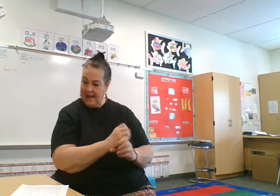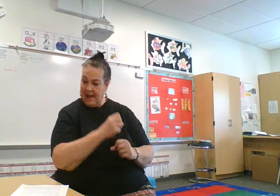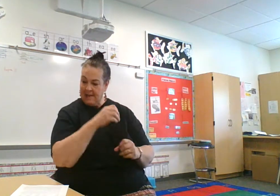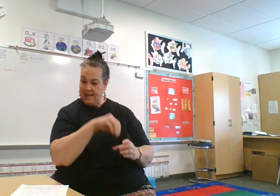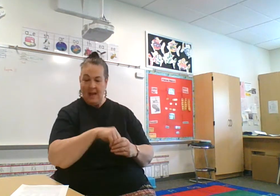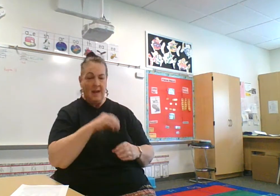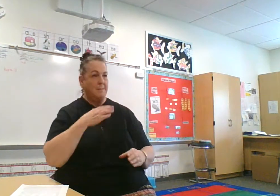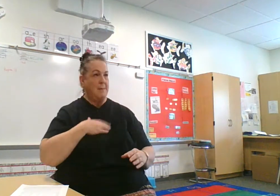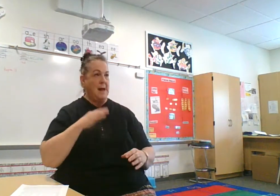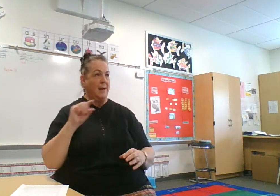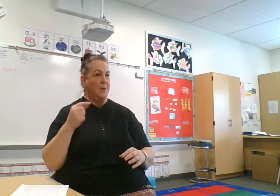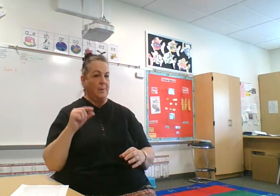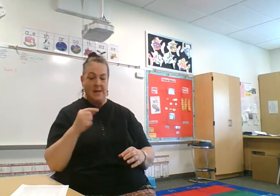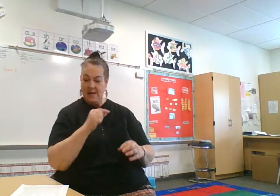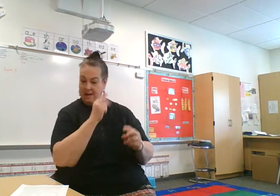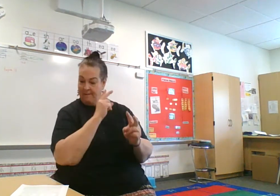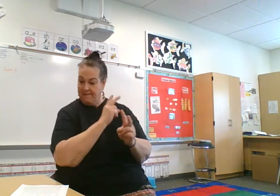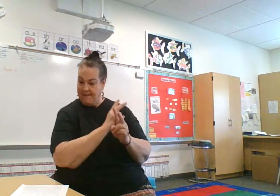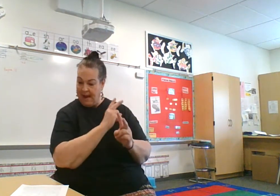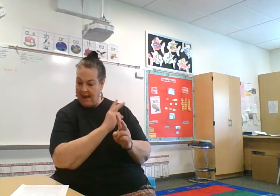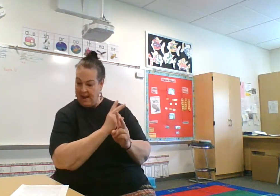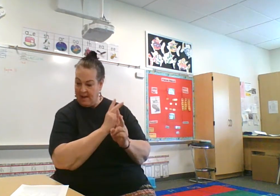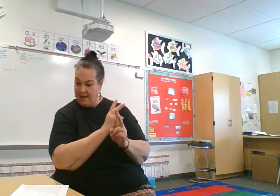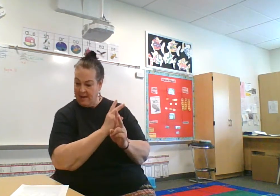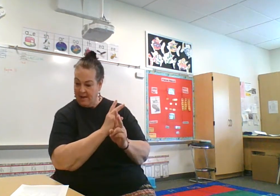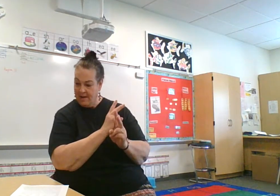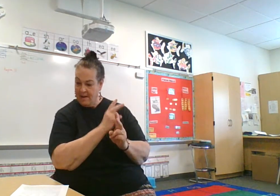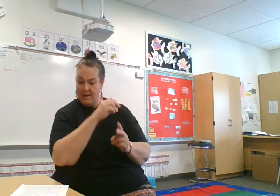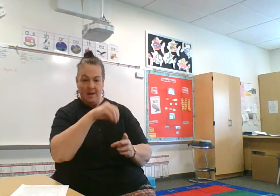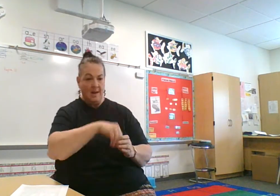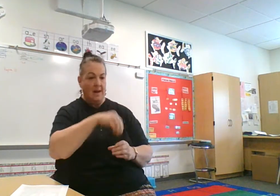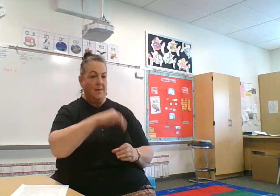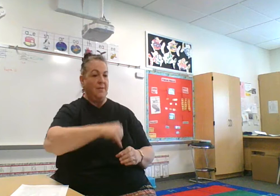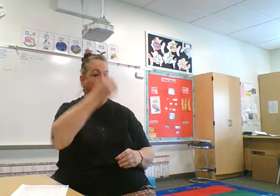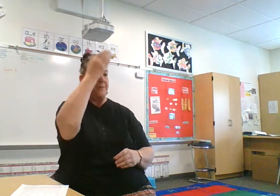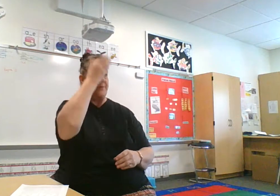Get in my green van in the front.